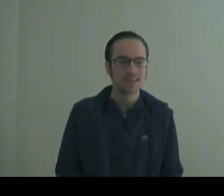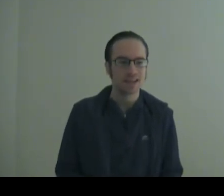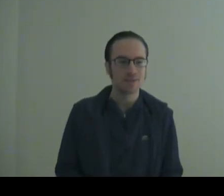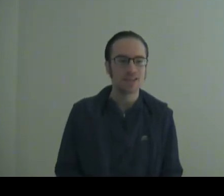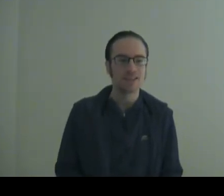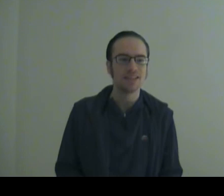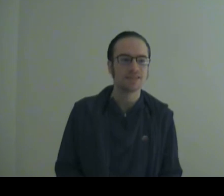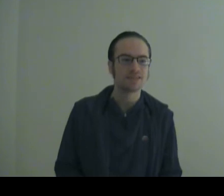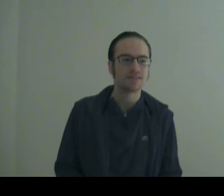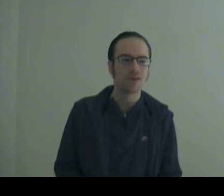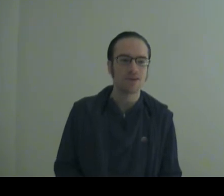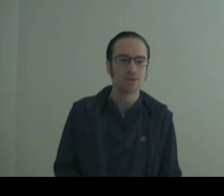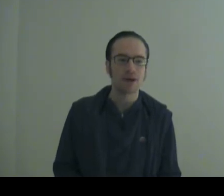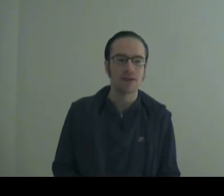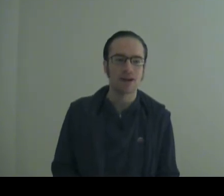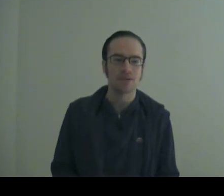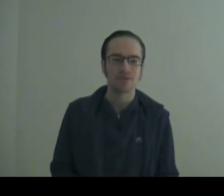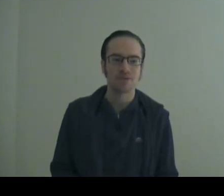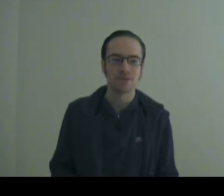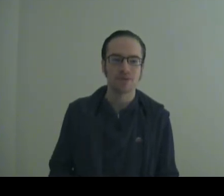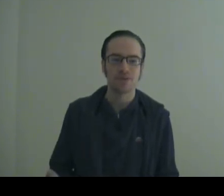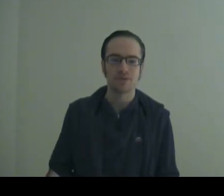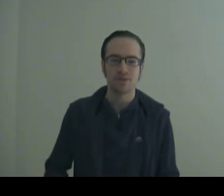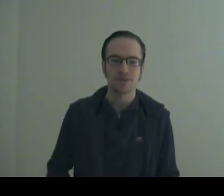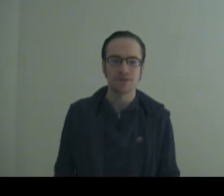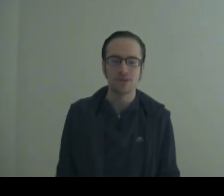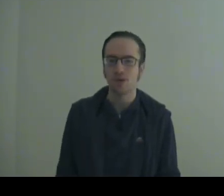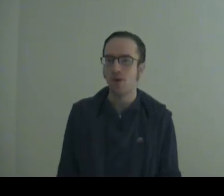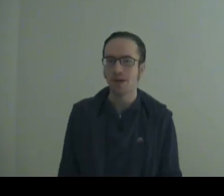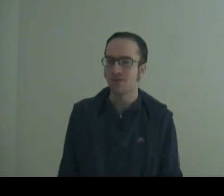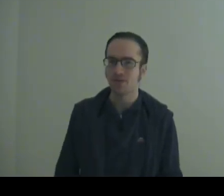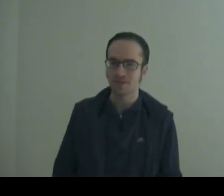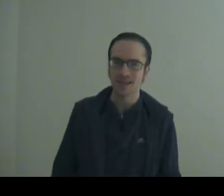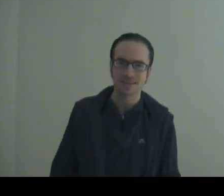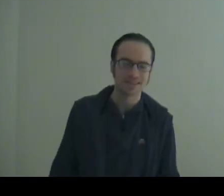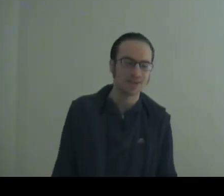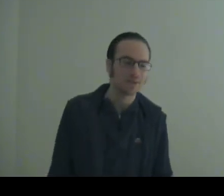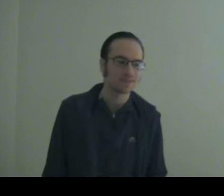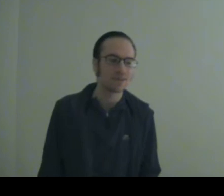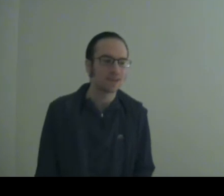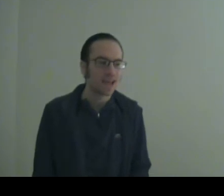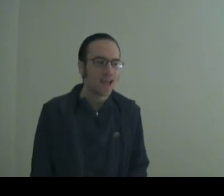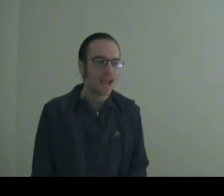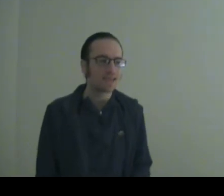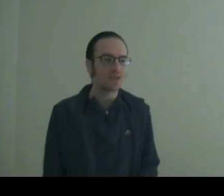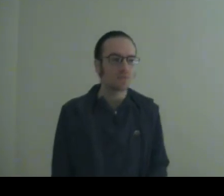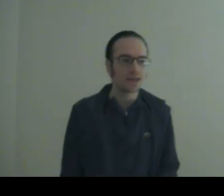I mean, he's all about how the law makes no mistakes and all this stuff. And then when